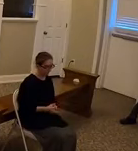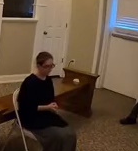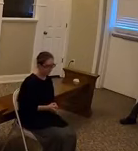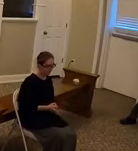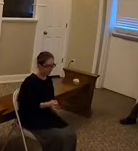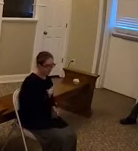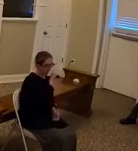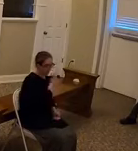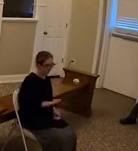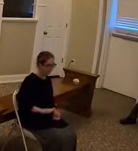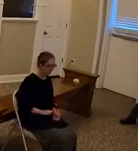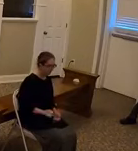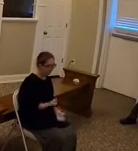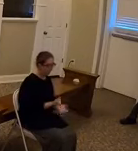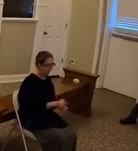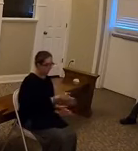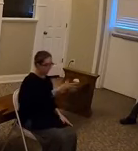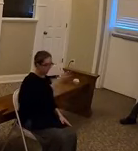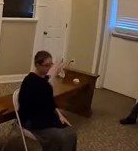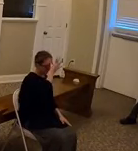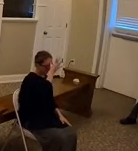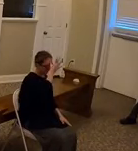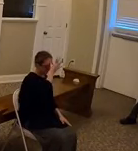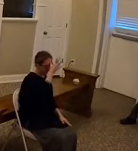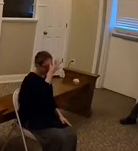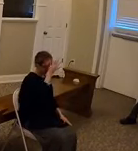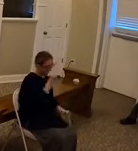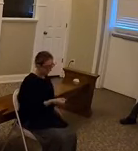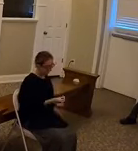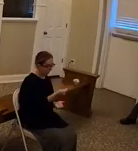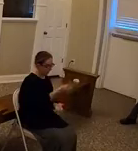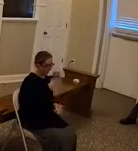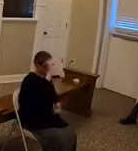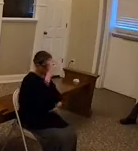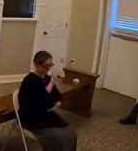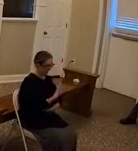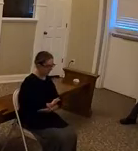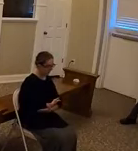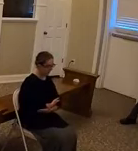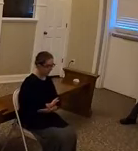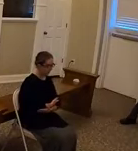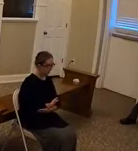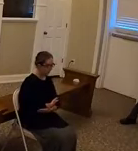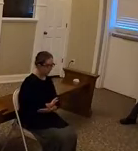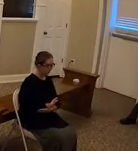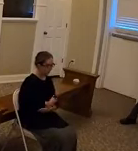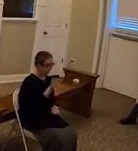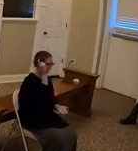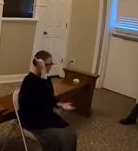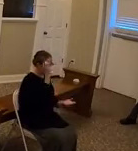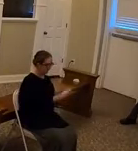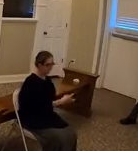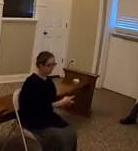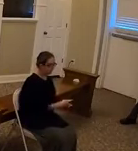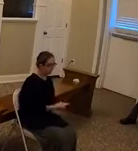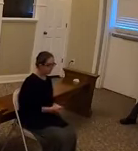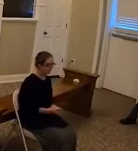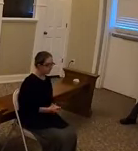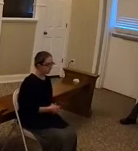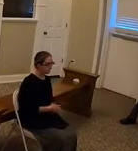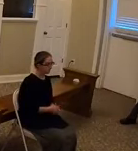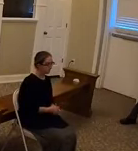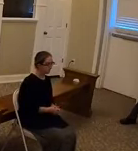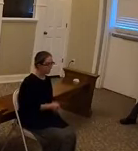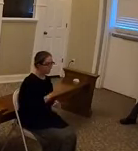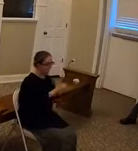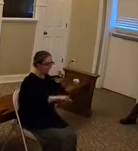from the emperor to that dad that he was buying that son from, or going to adopt that son from, and